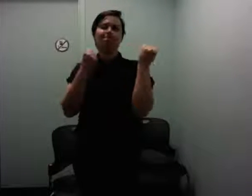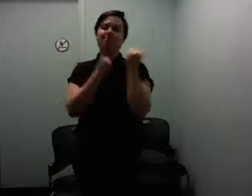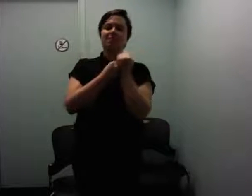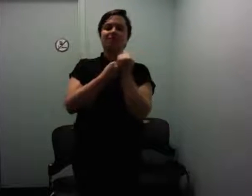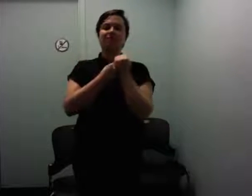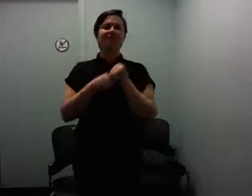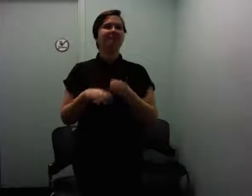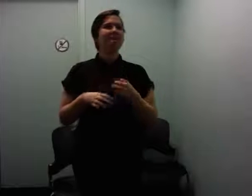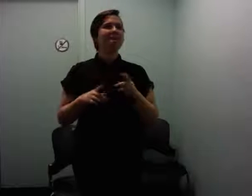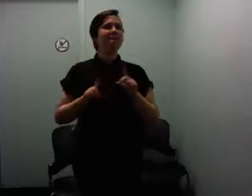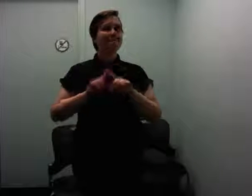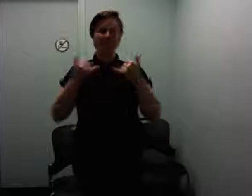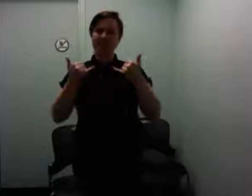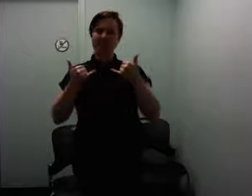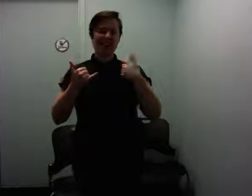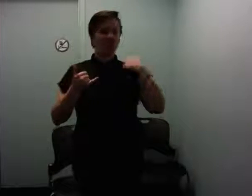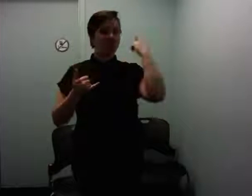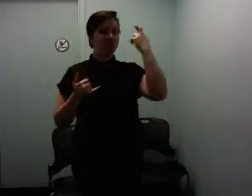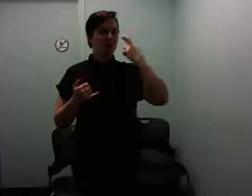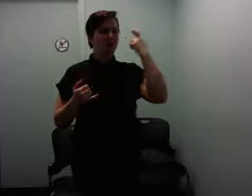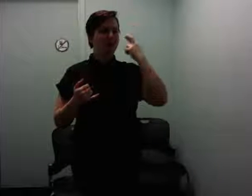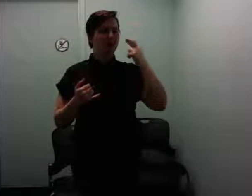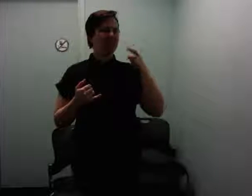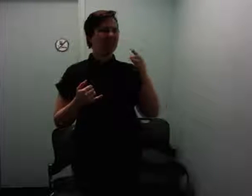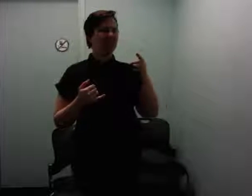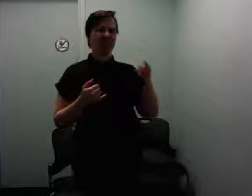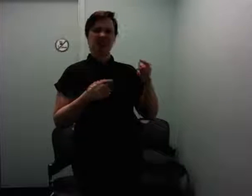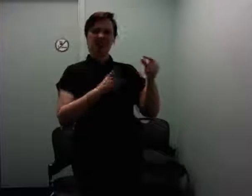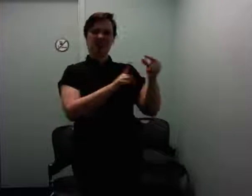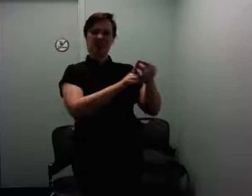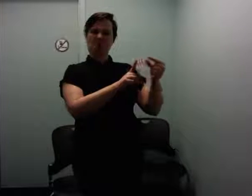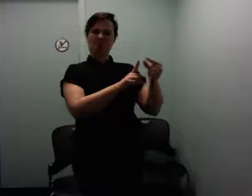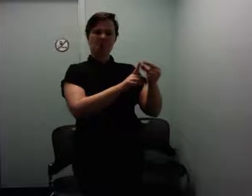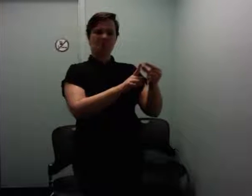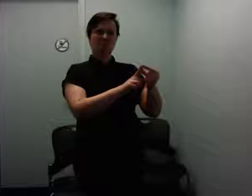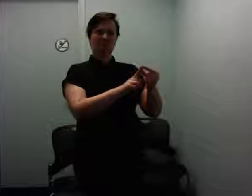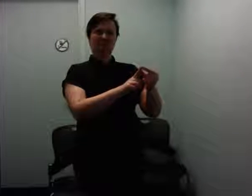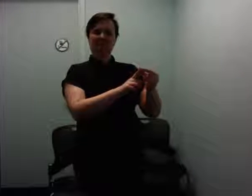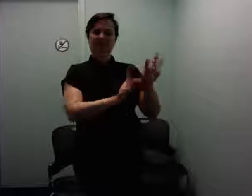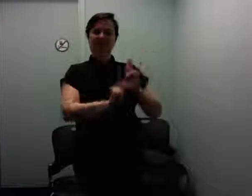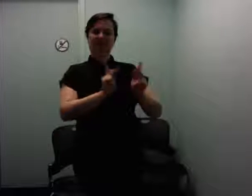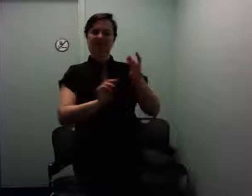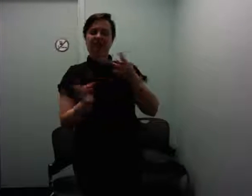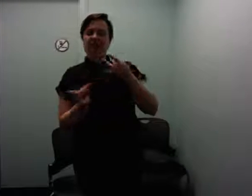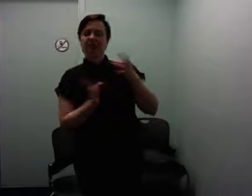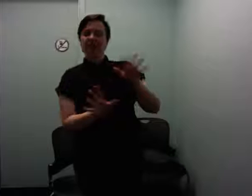Women are choosing not to identify as feminist.